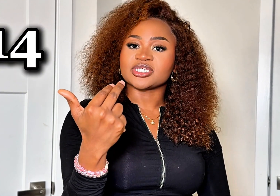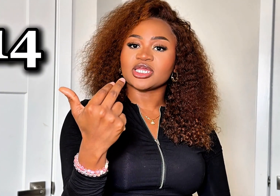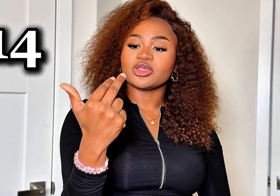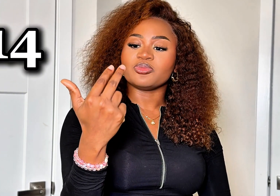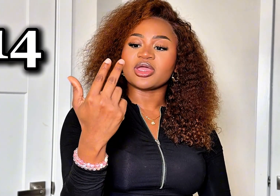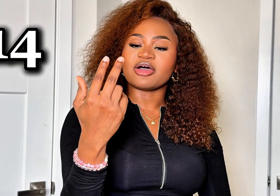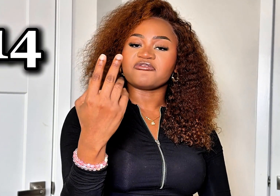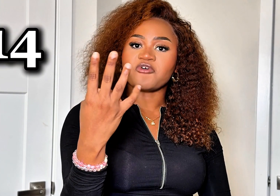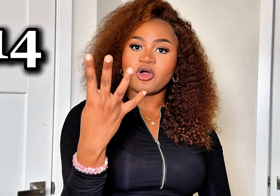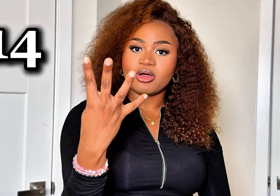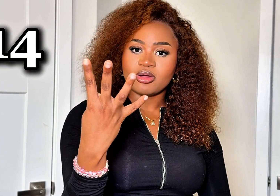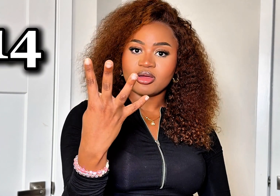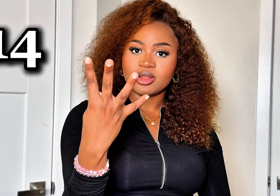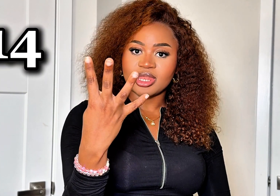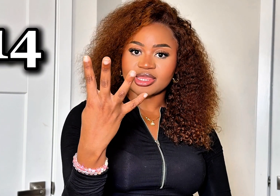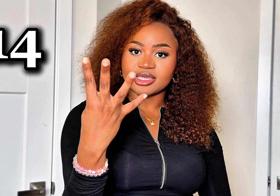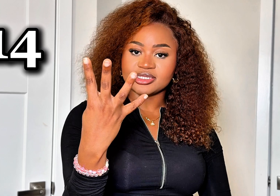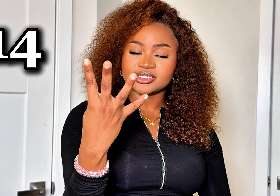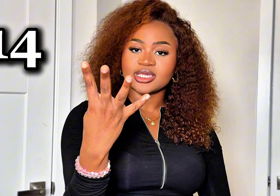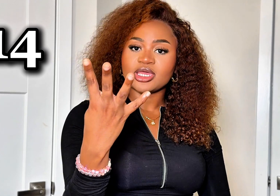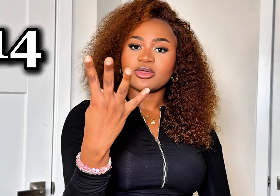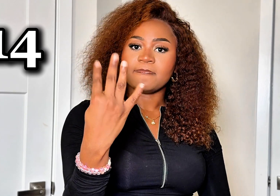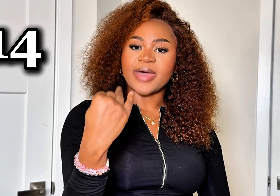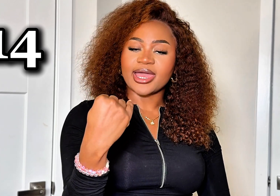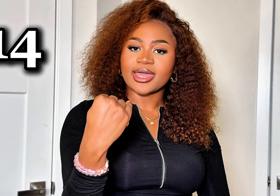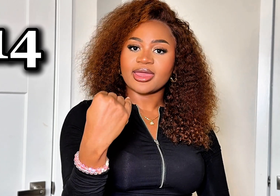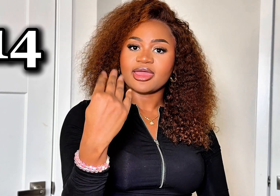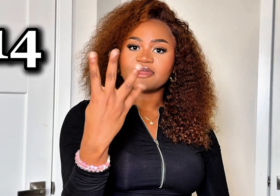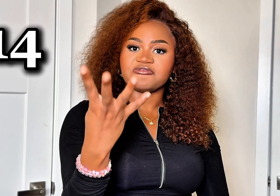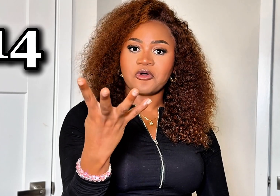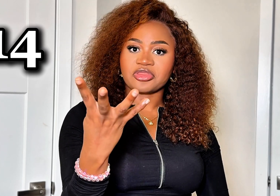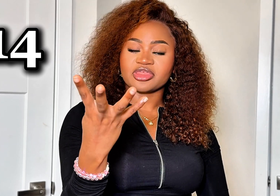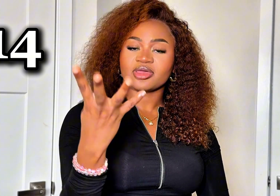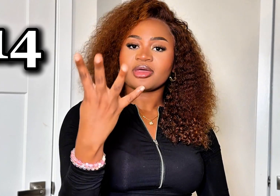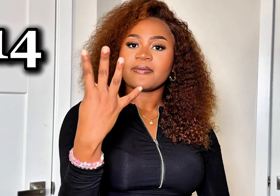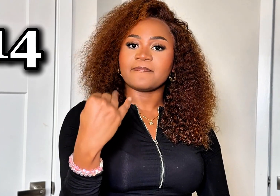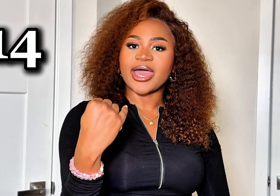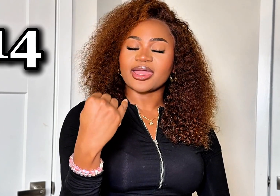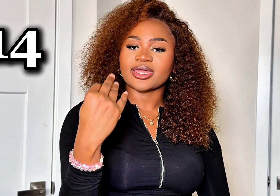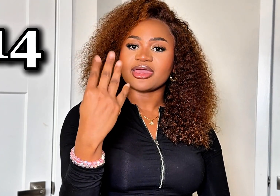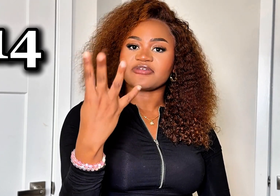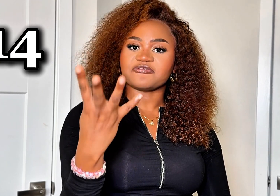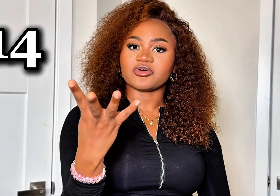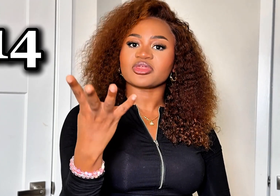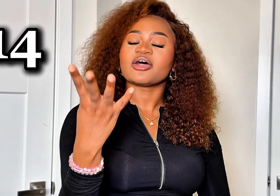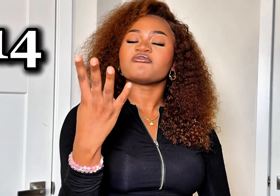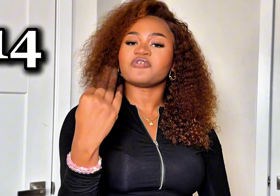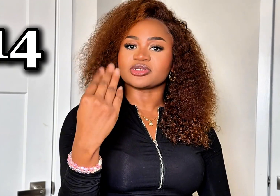14, you bring out 4 like this. Back and forth. Back and forth.